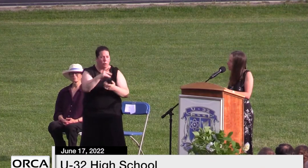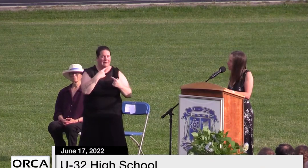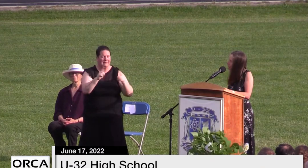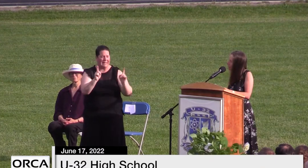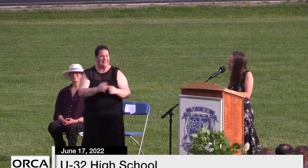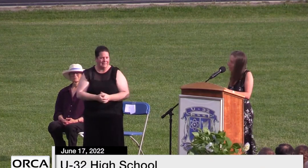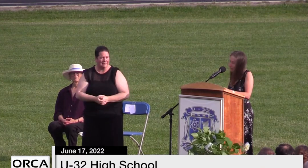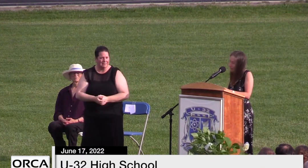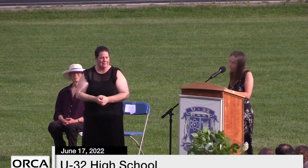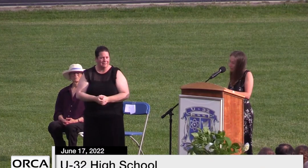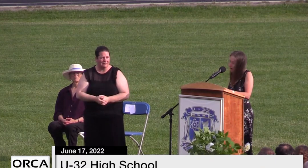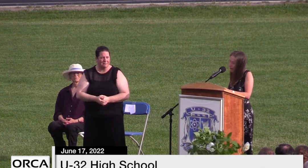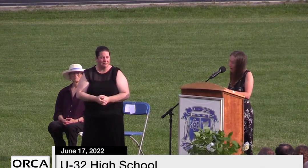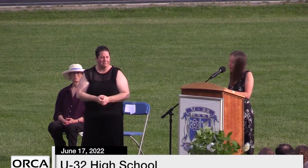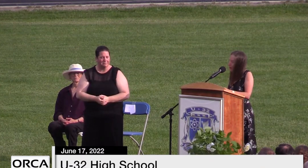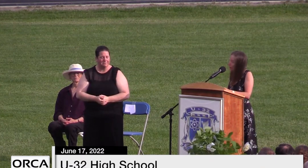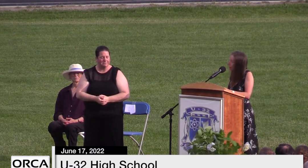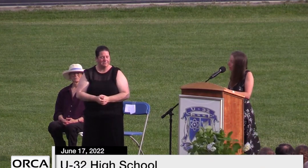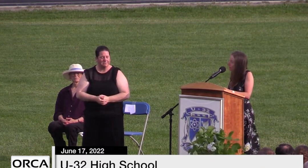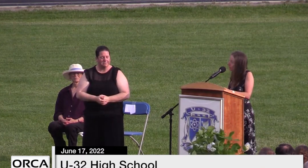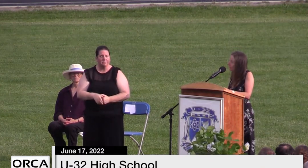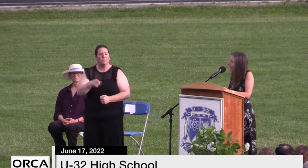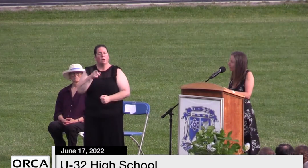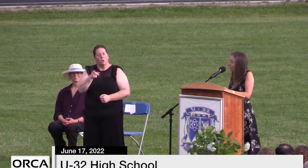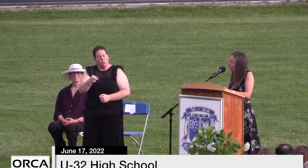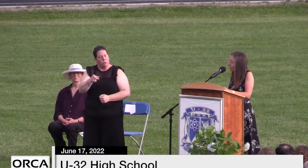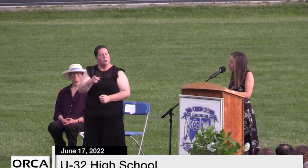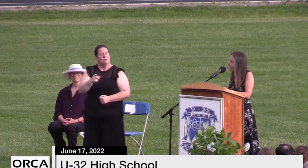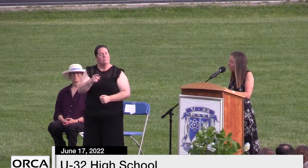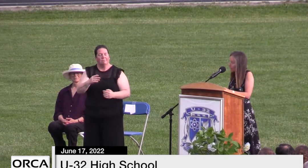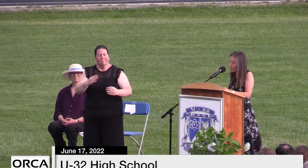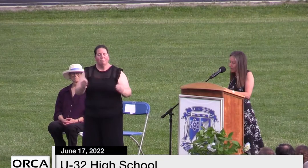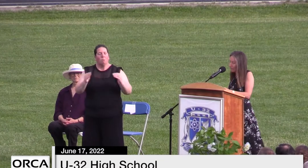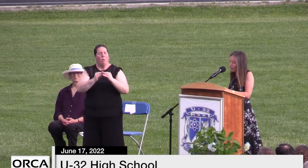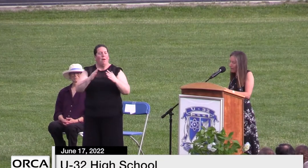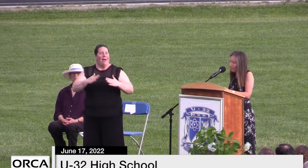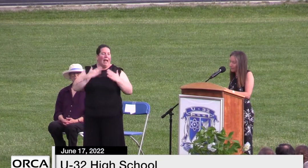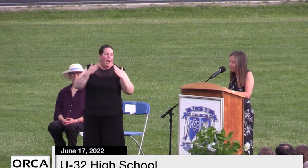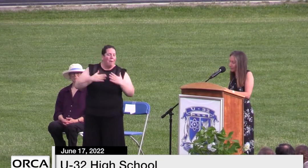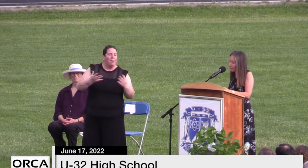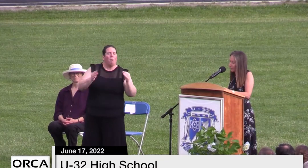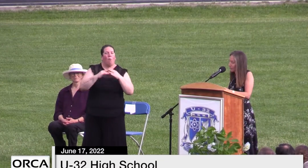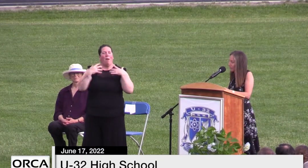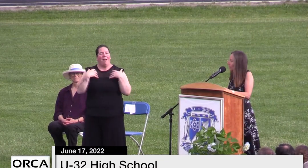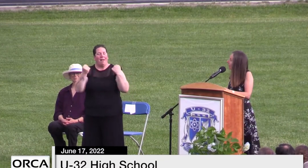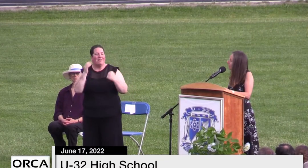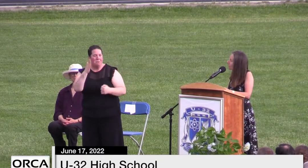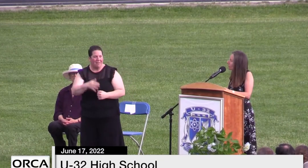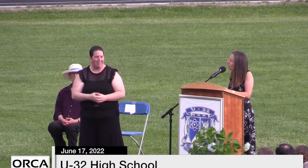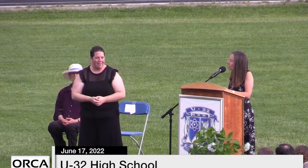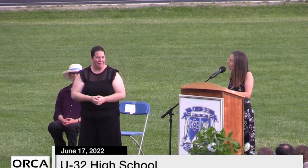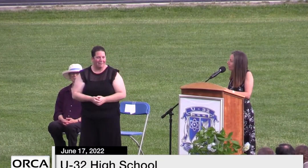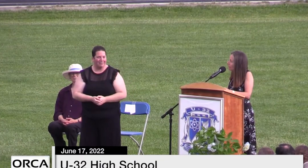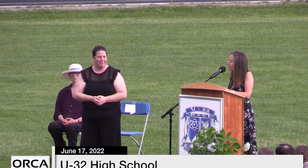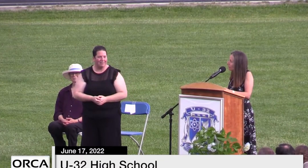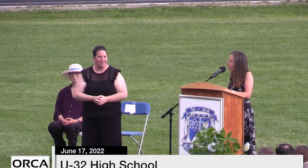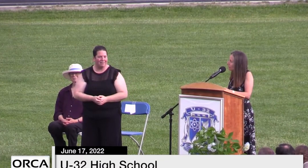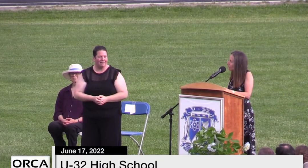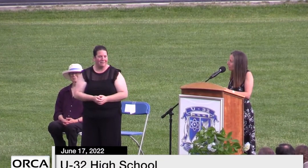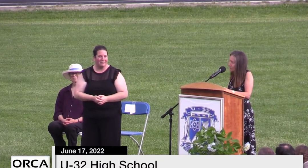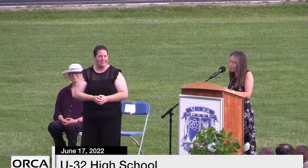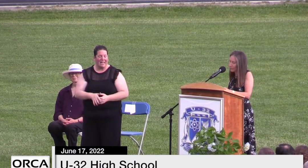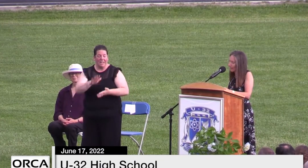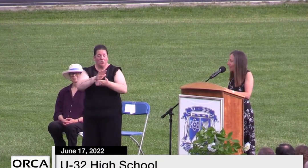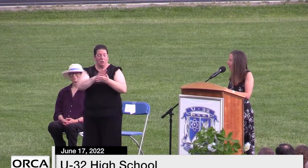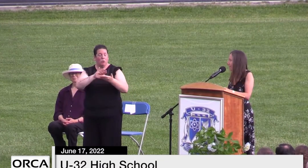and achievements thus far. You will be happier and healthier for having done so, and so will our greater